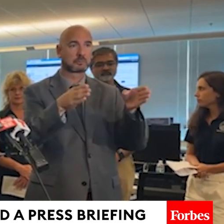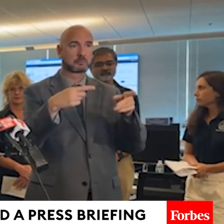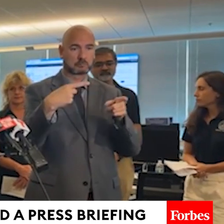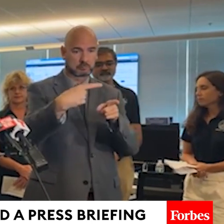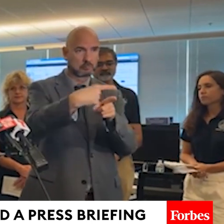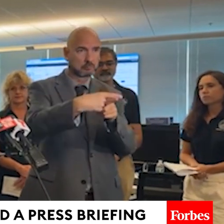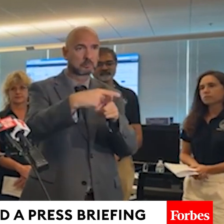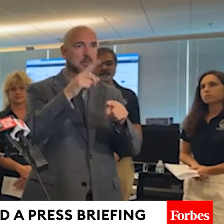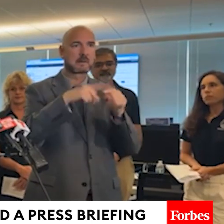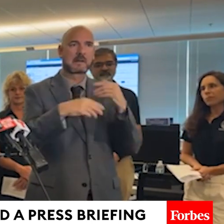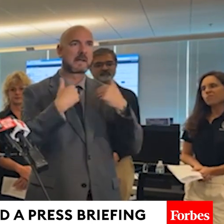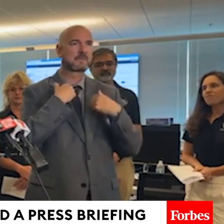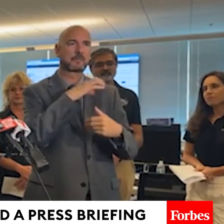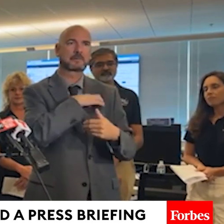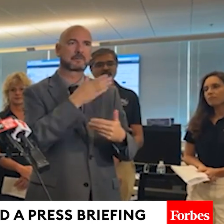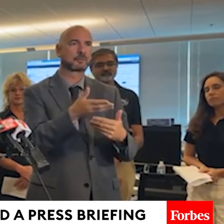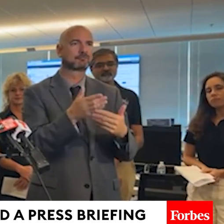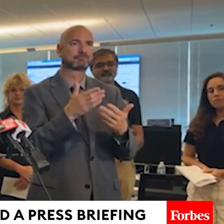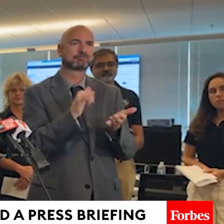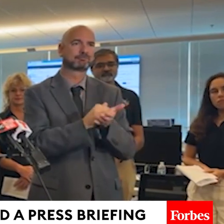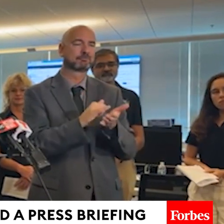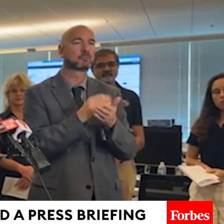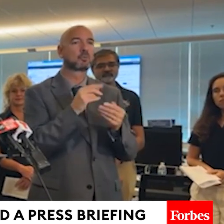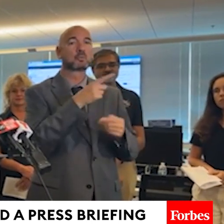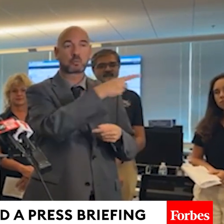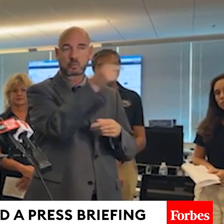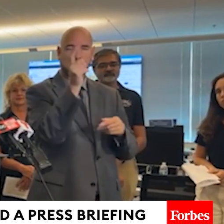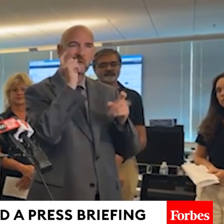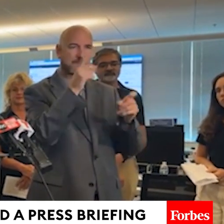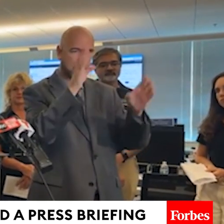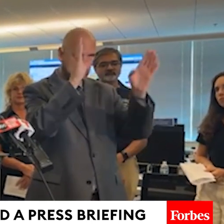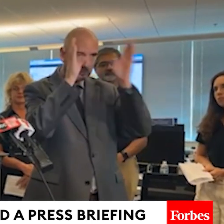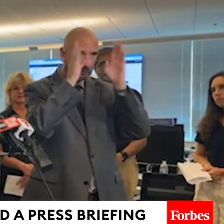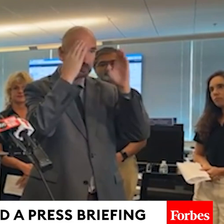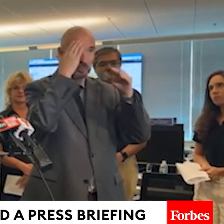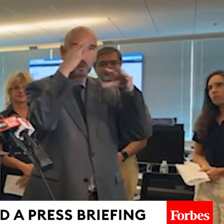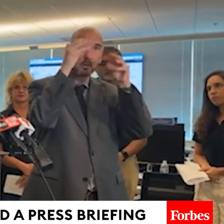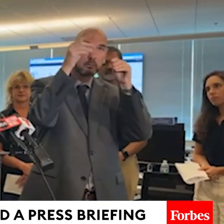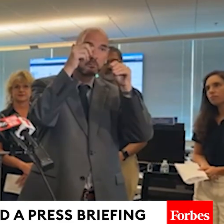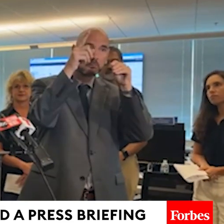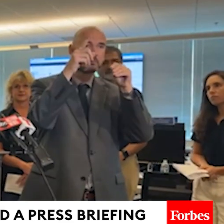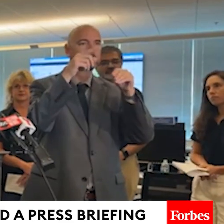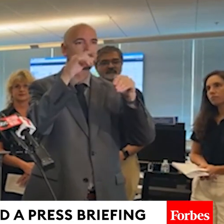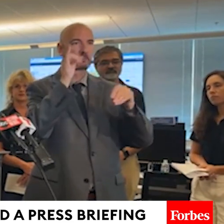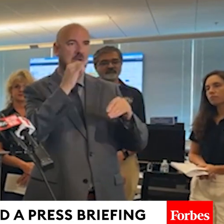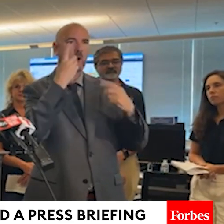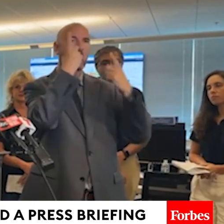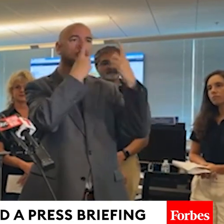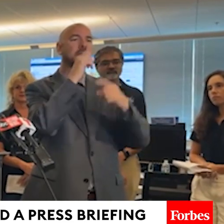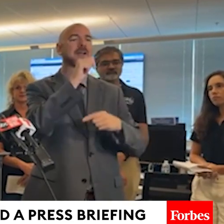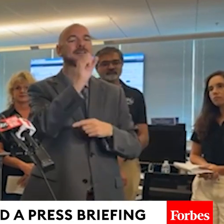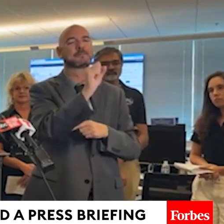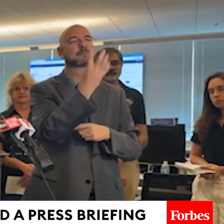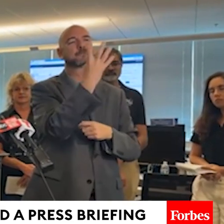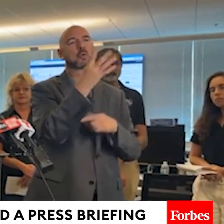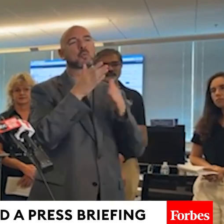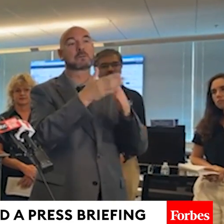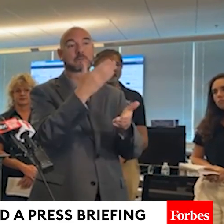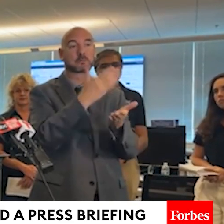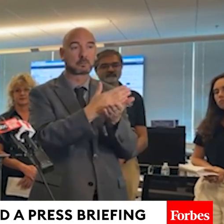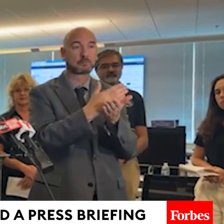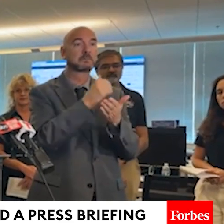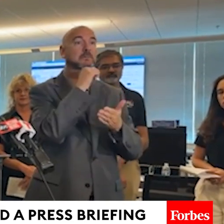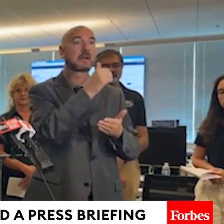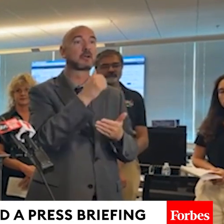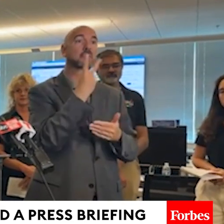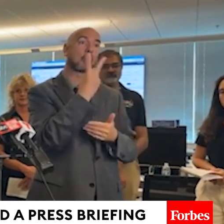it's imperative that everybody knows that if the light is completely out, you must treat it as a four-way stop. Not a two-way stop,